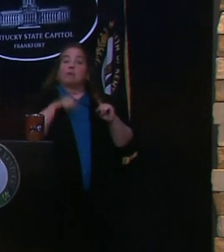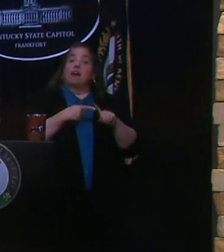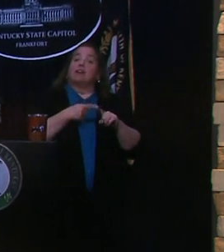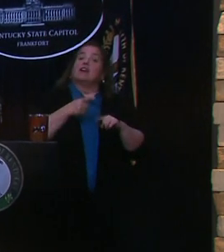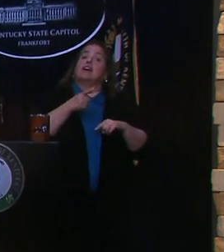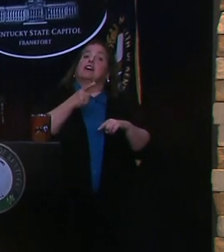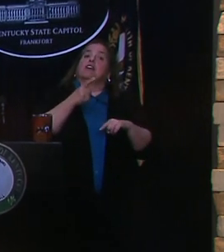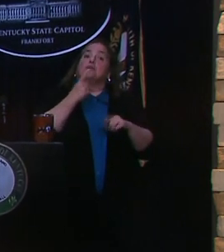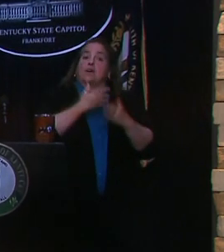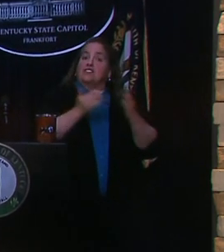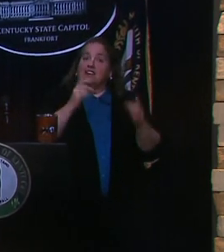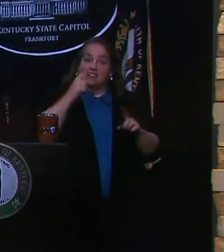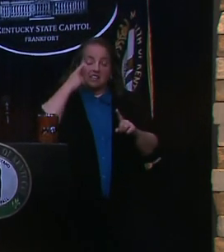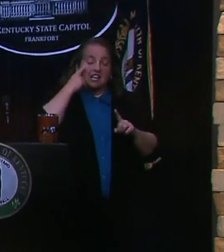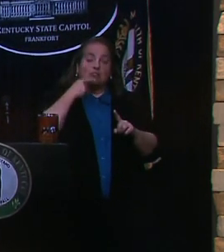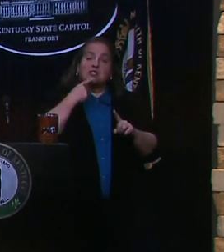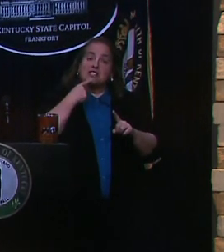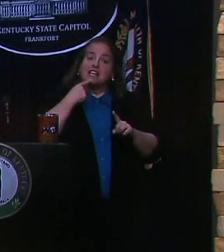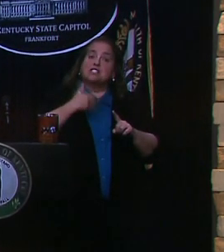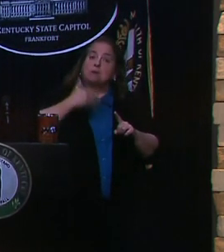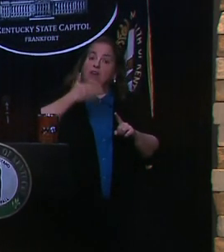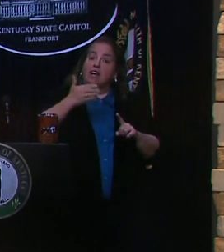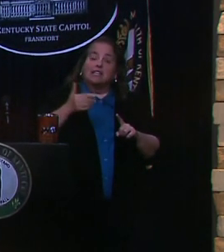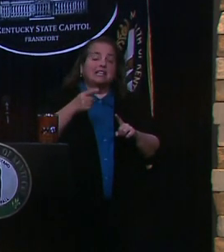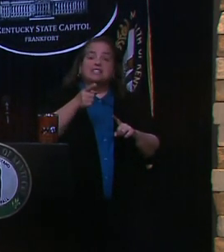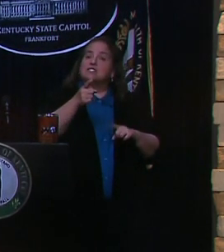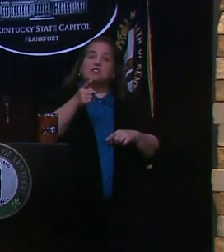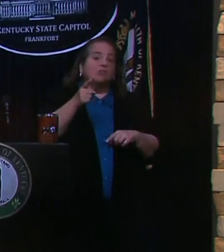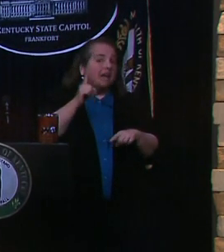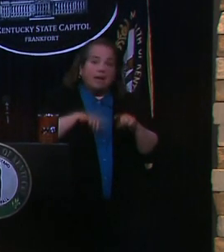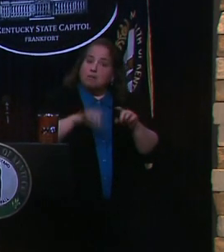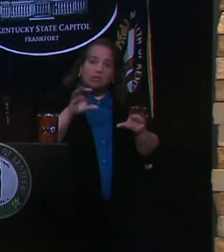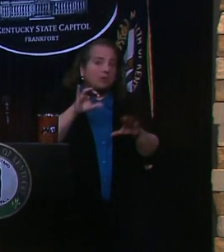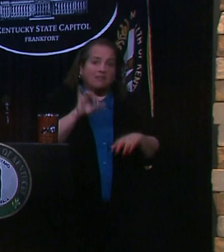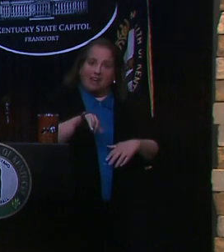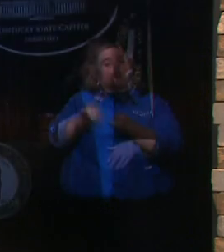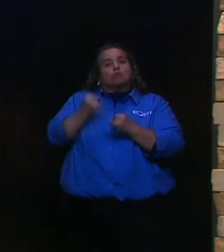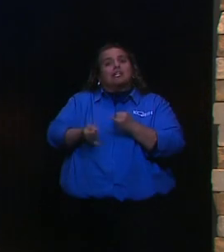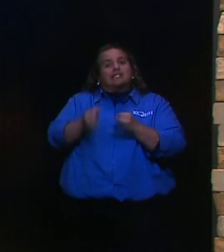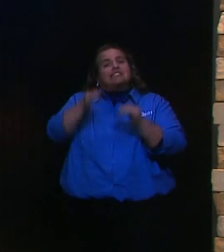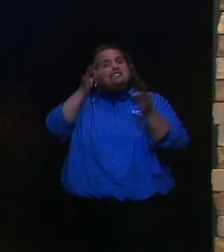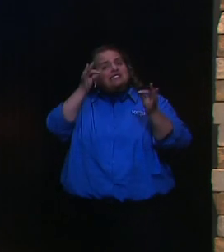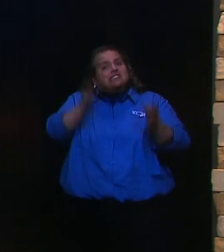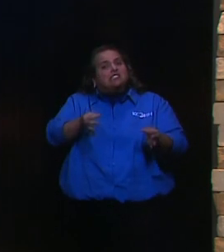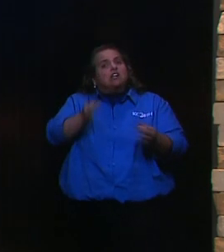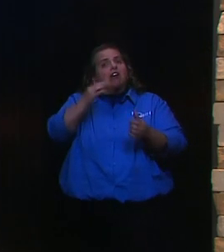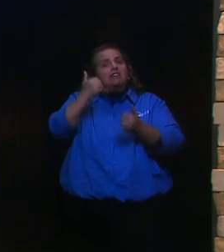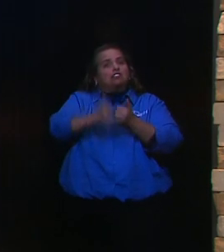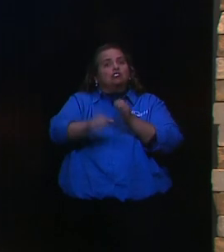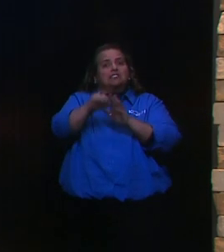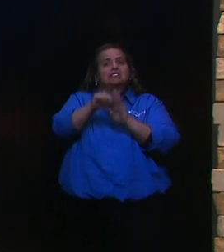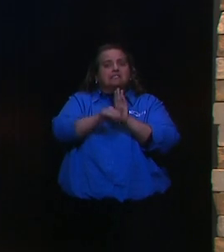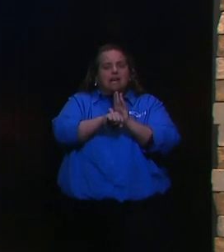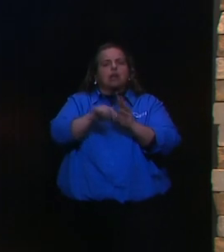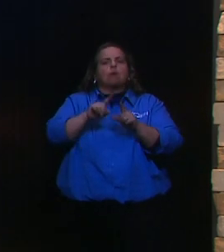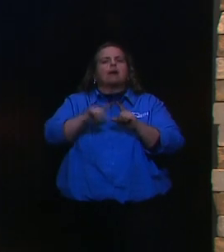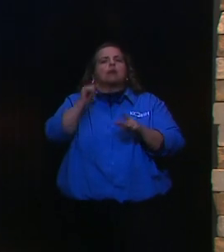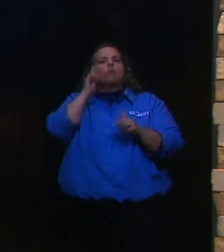One of the most recognized people in Kentucky right now is a woman who stays in the background and seldom says a word. We're talking about Virginia Moore,